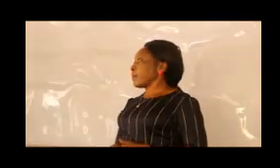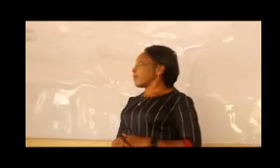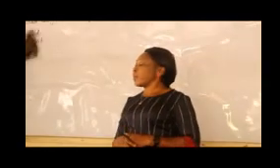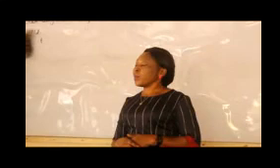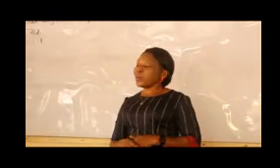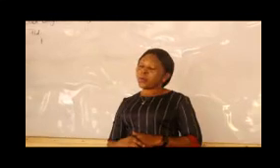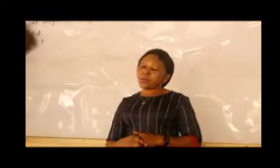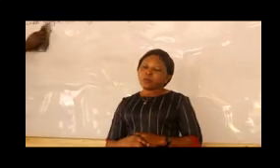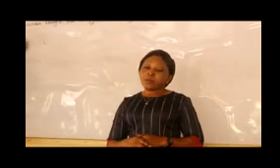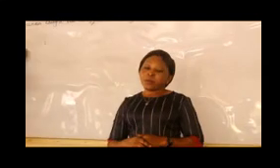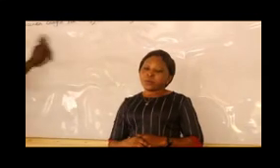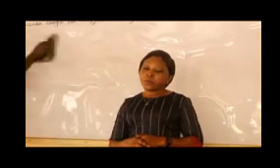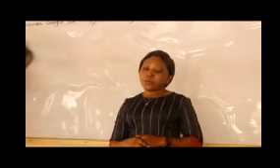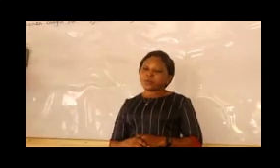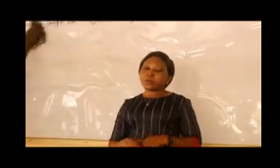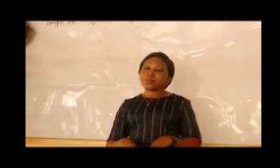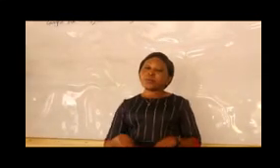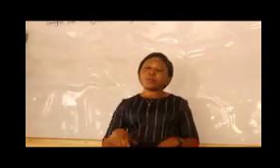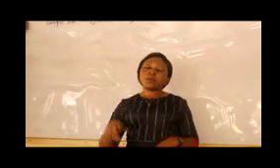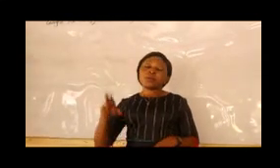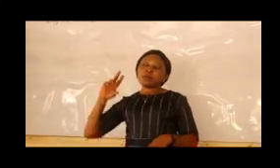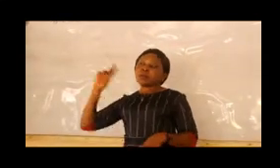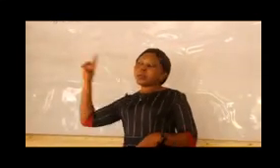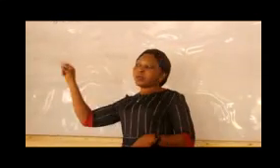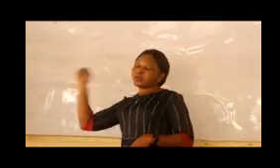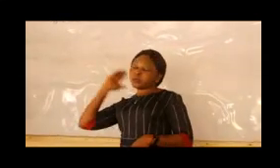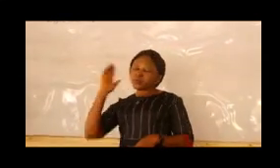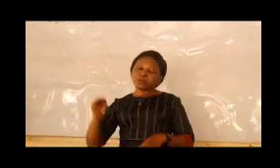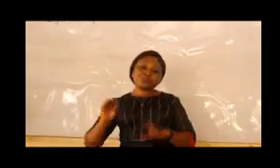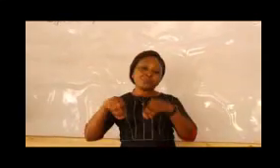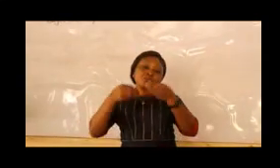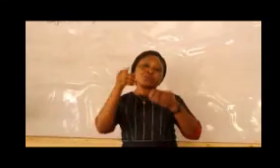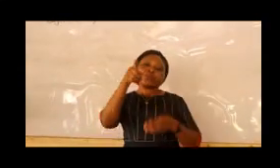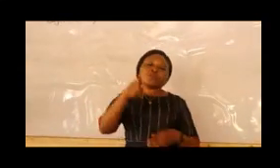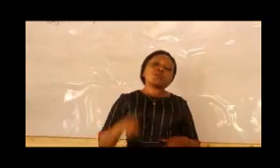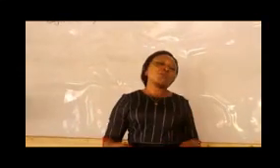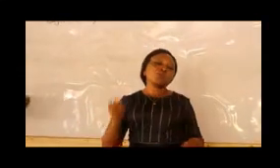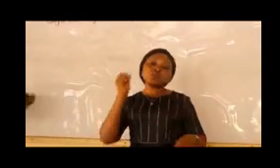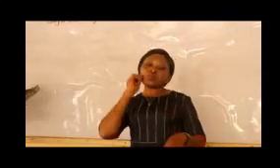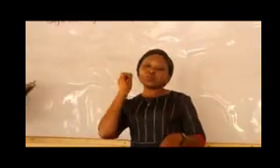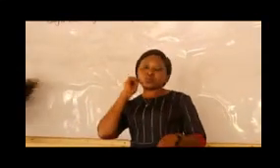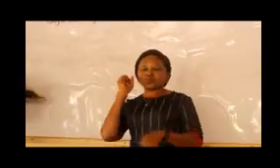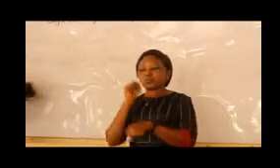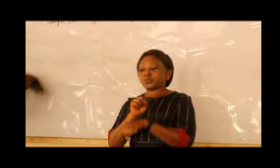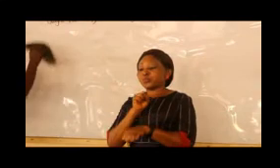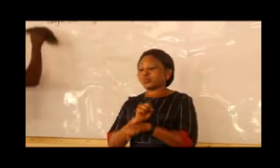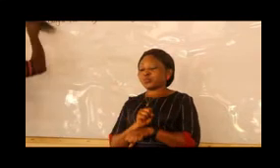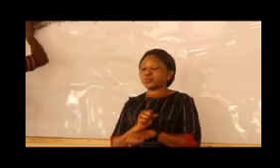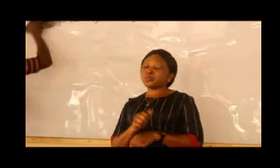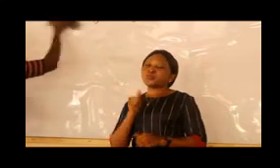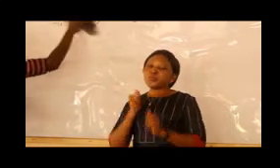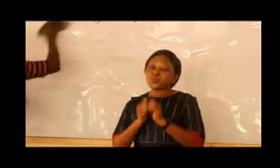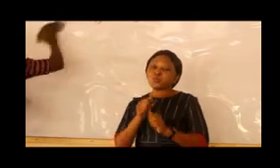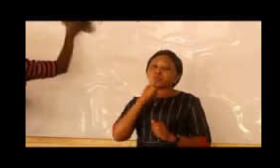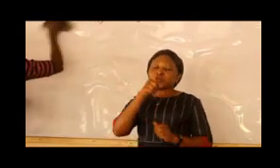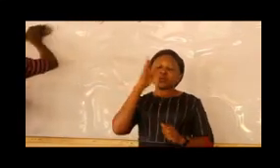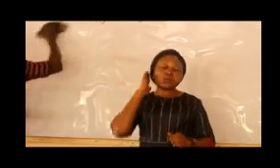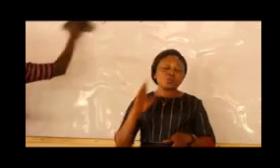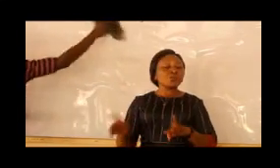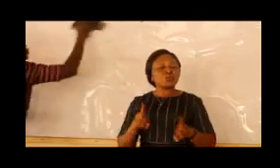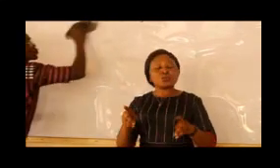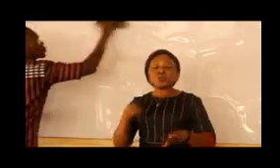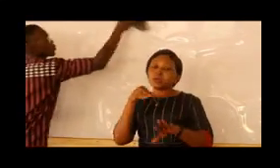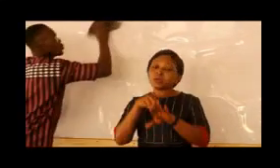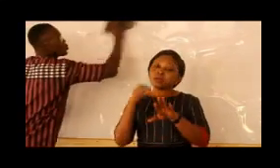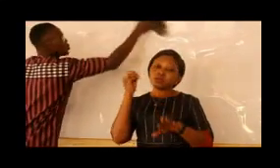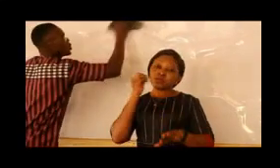we are going to try and give you a sample exercise which we expect you to do.